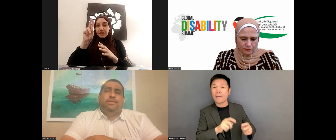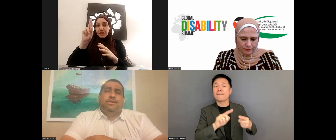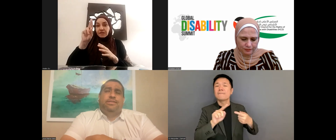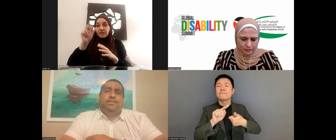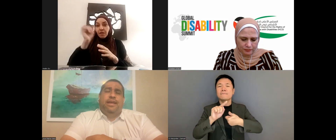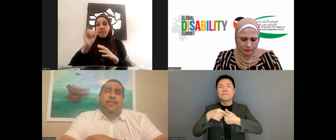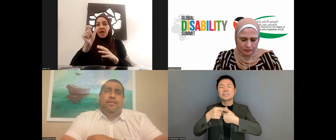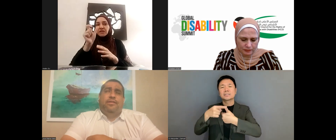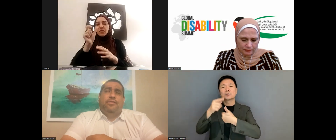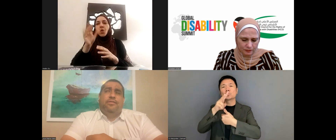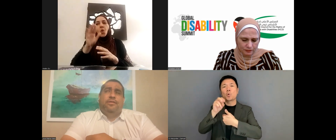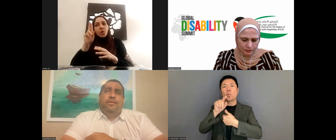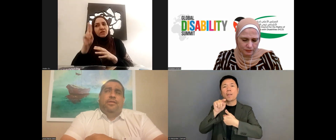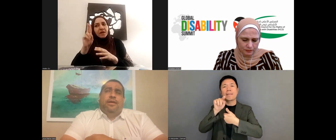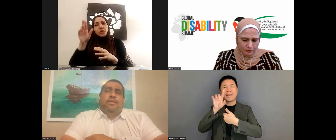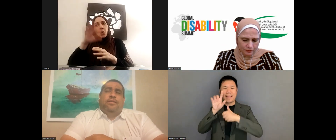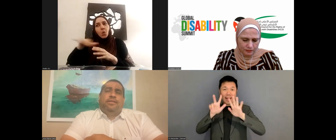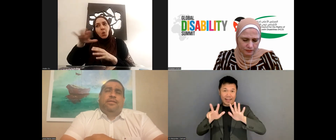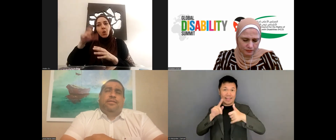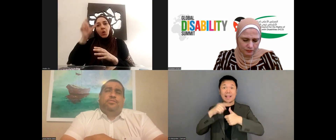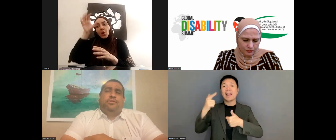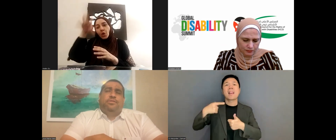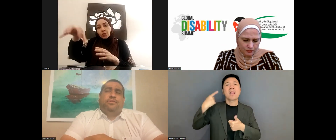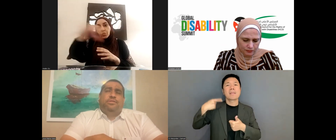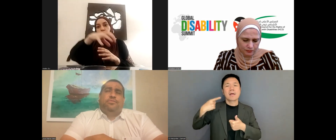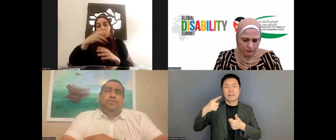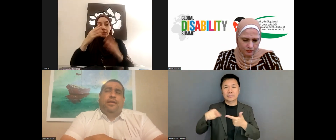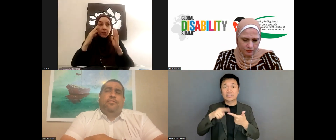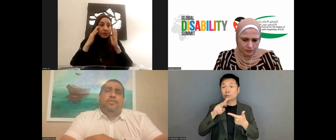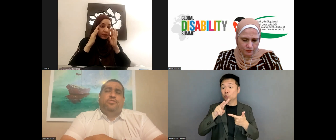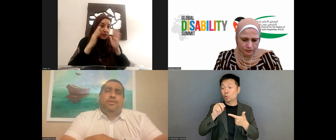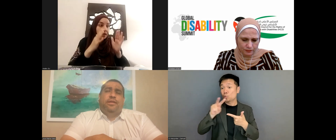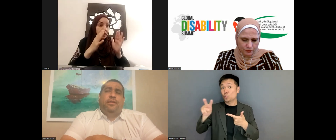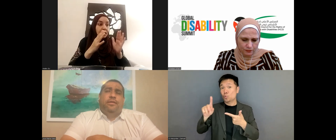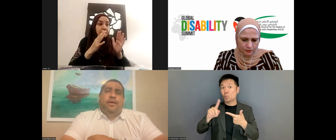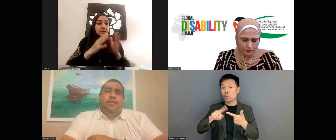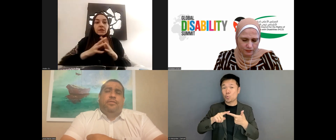in 2018 held in London, and the second in 2022 held